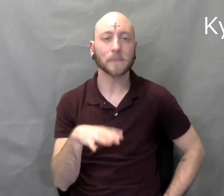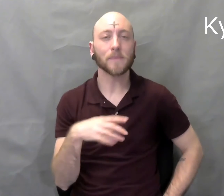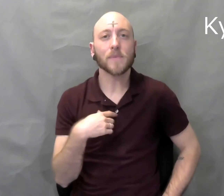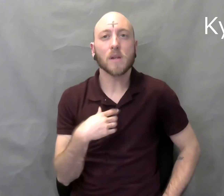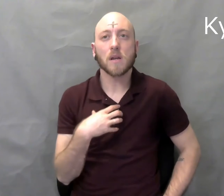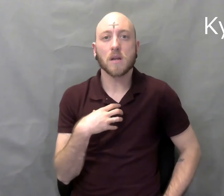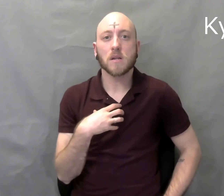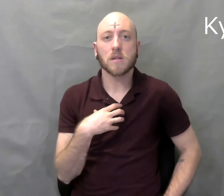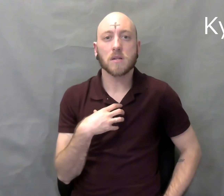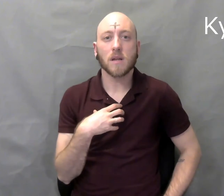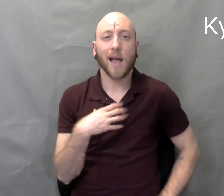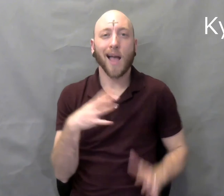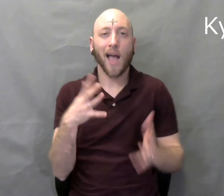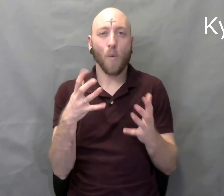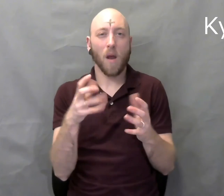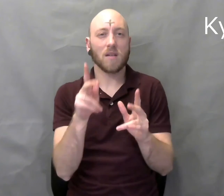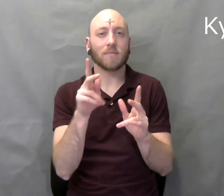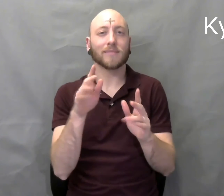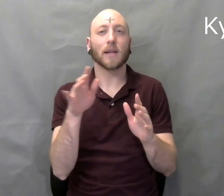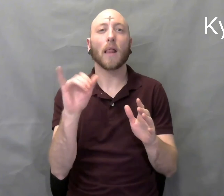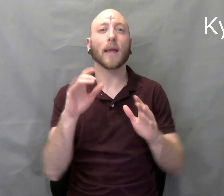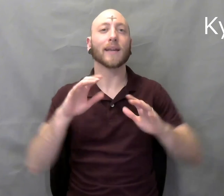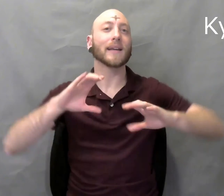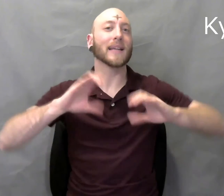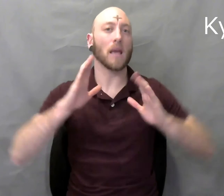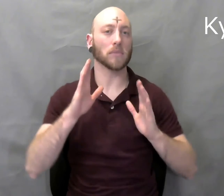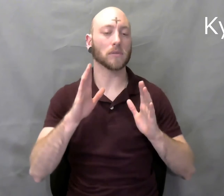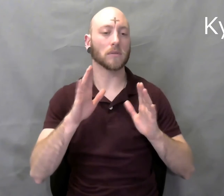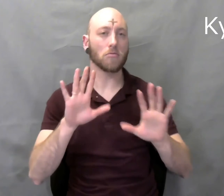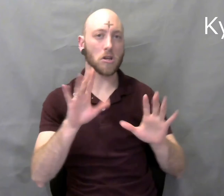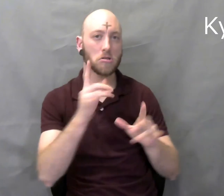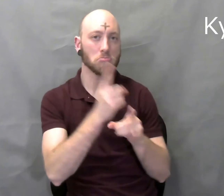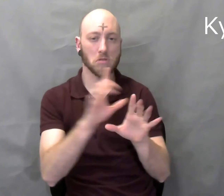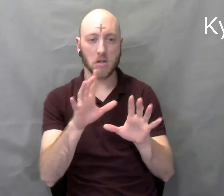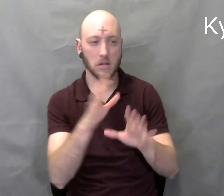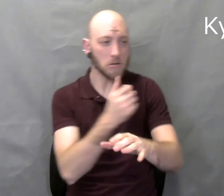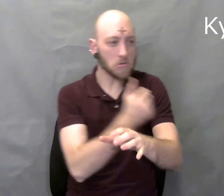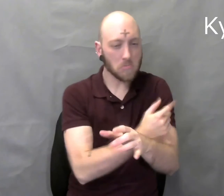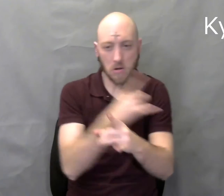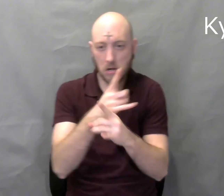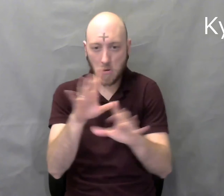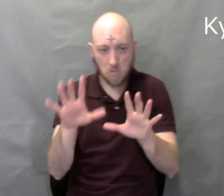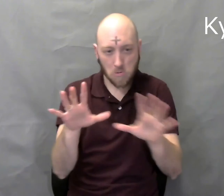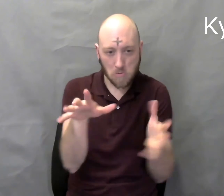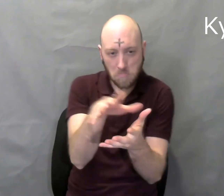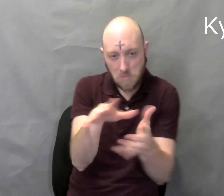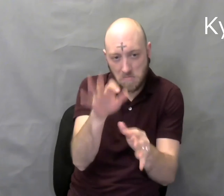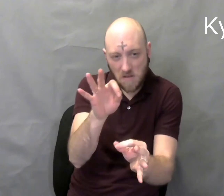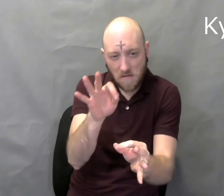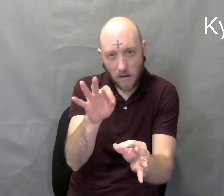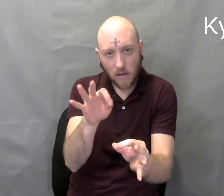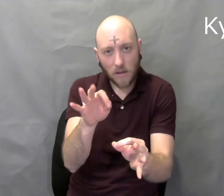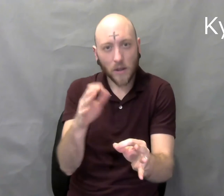this ultimate chemist and combine, drugs and alcohol so that I could get to that point where the ticker tape